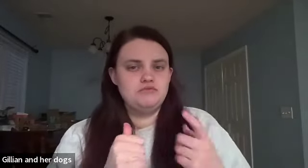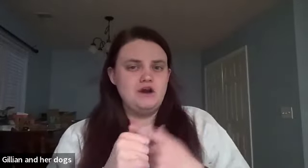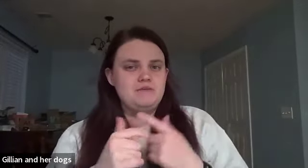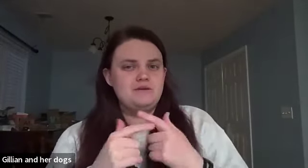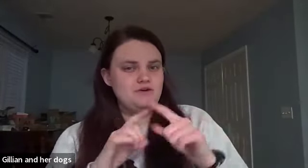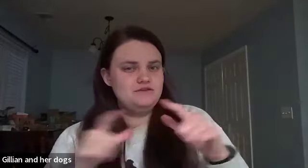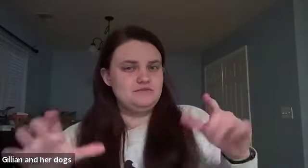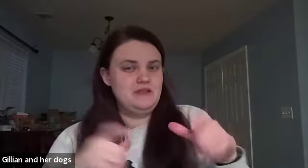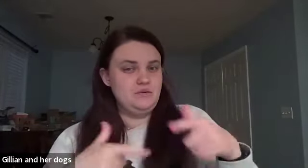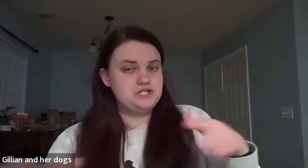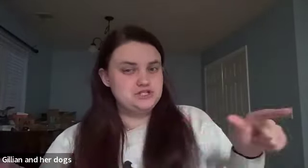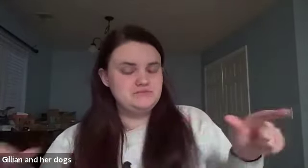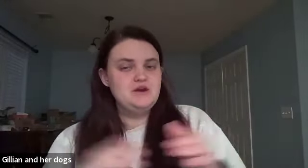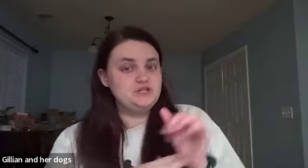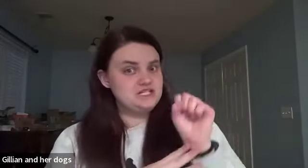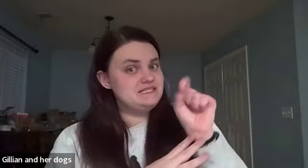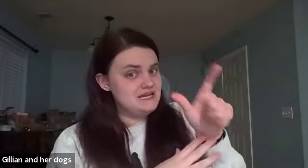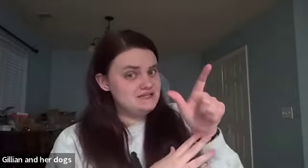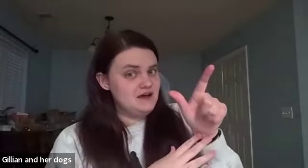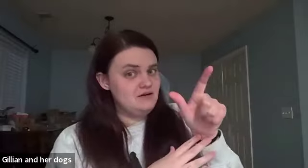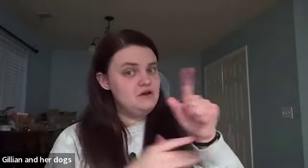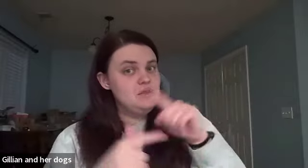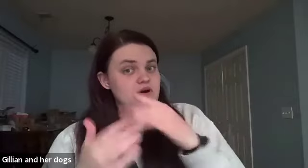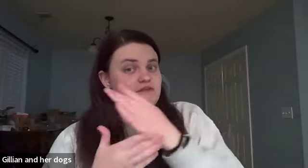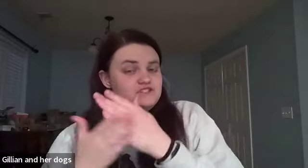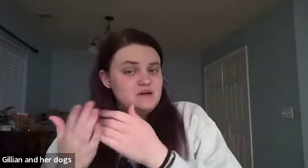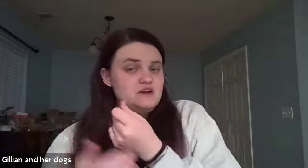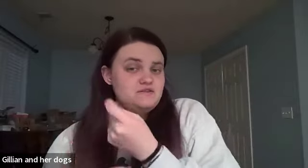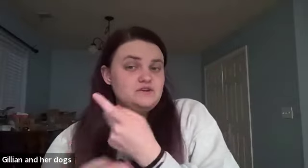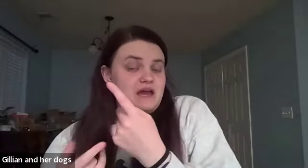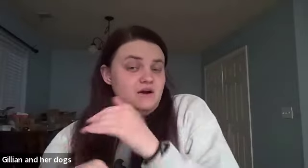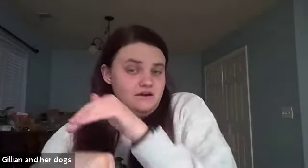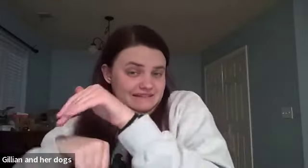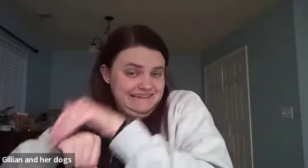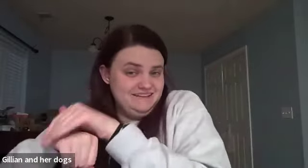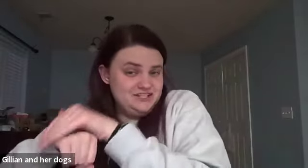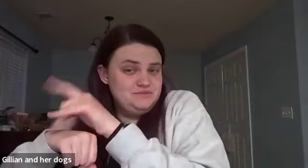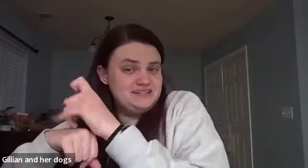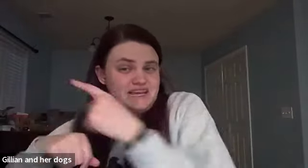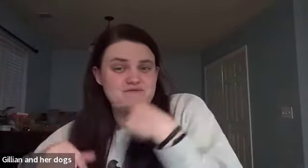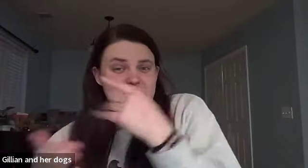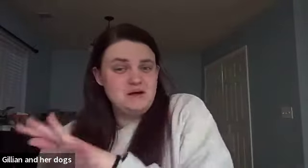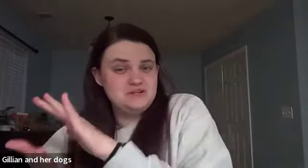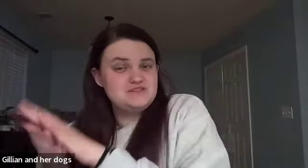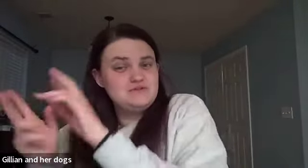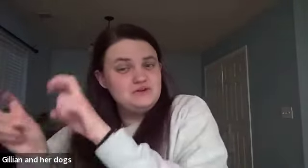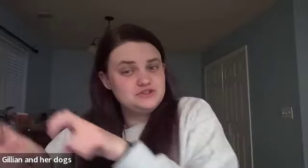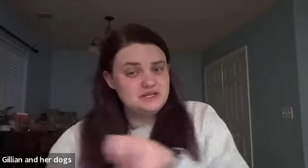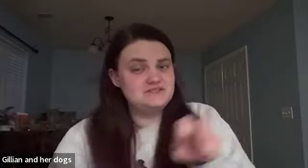their primary mode of language, which is ASL. But there's some that are few that are English because they came from the public school,